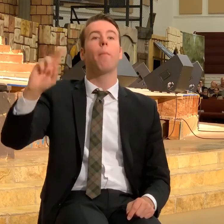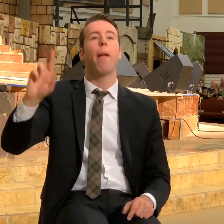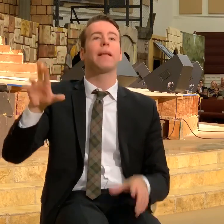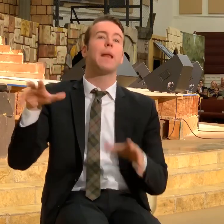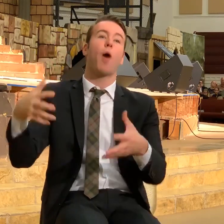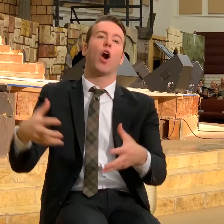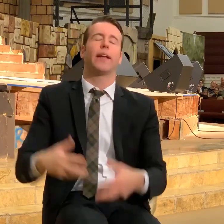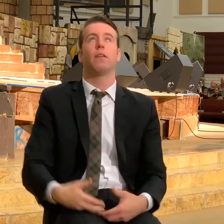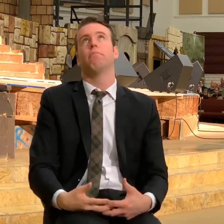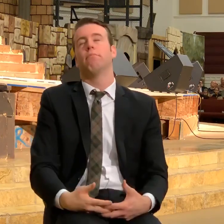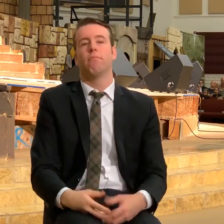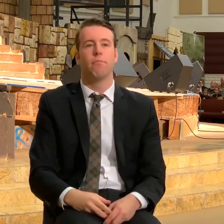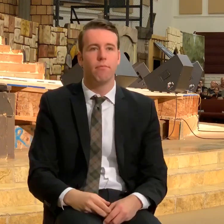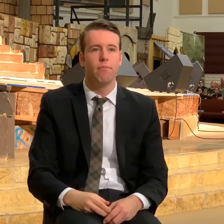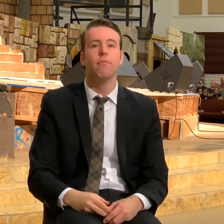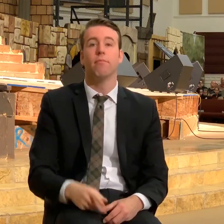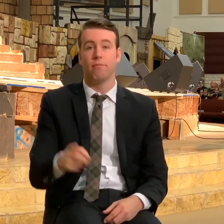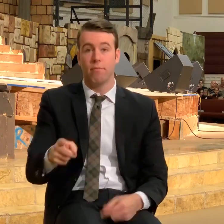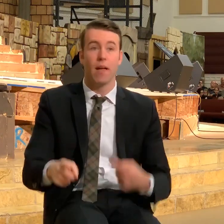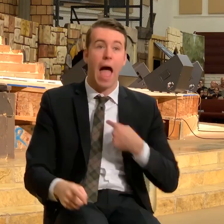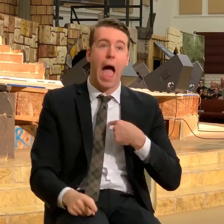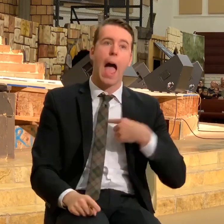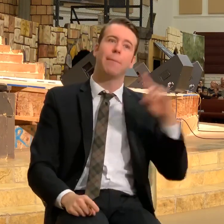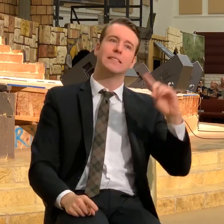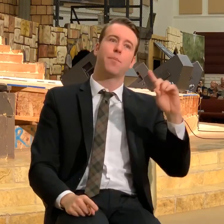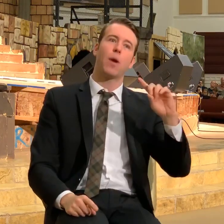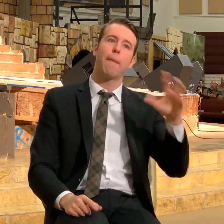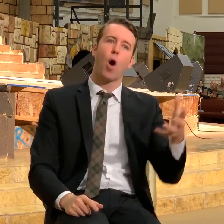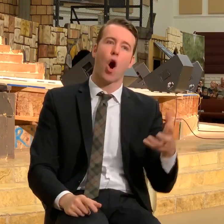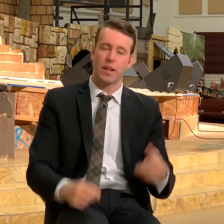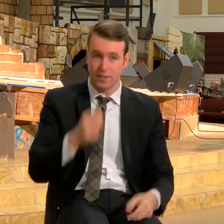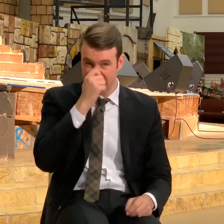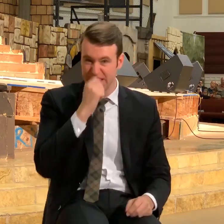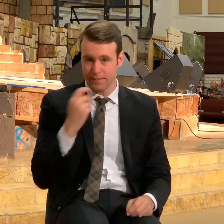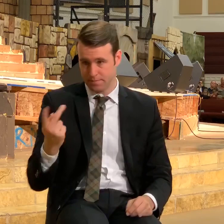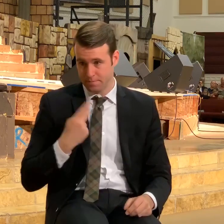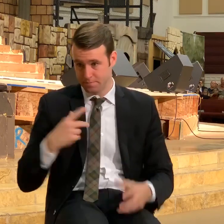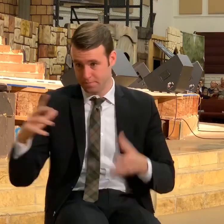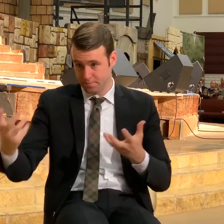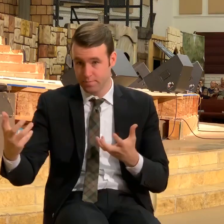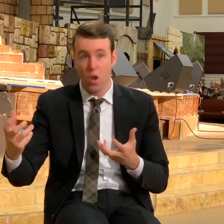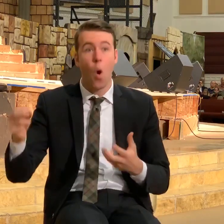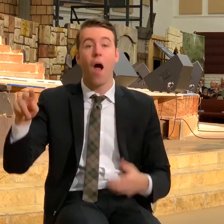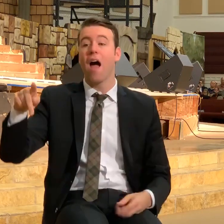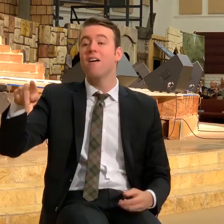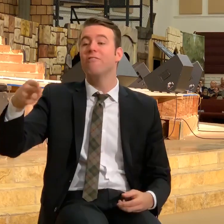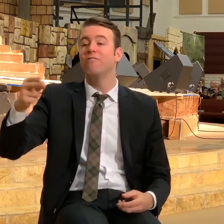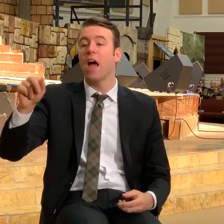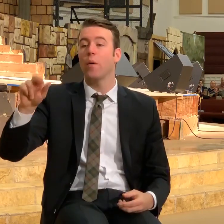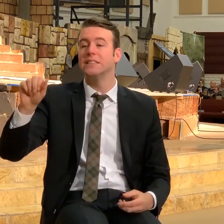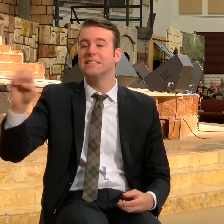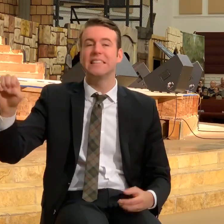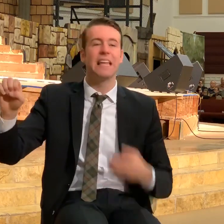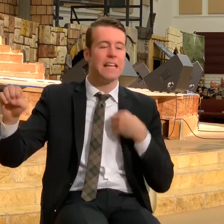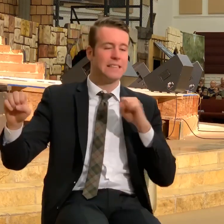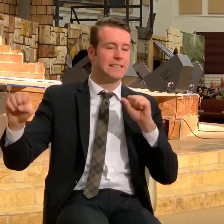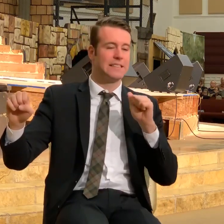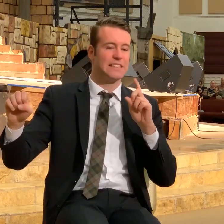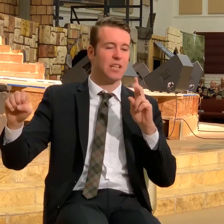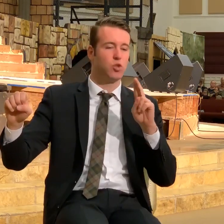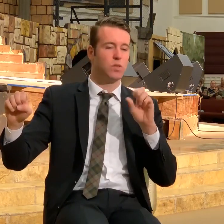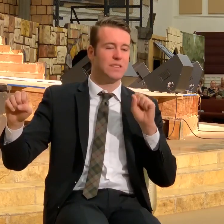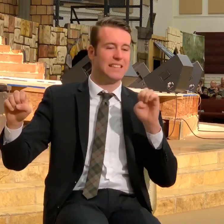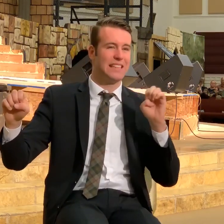Party. And we'll call me the Democratic Party. Or we'll call you the Pharisees, and we'll call me the